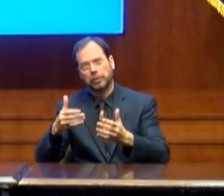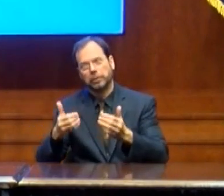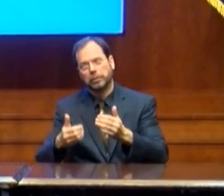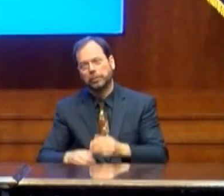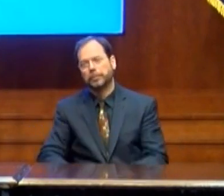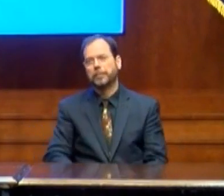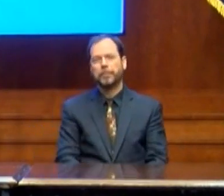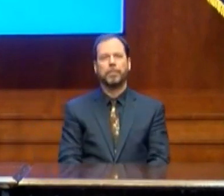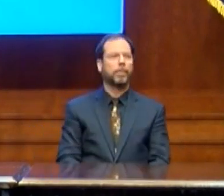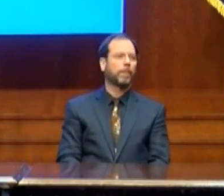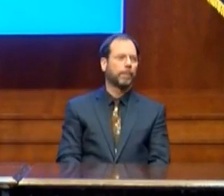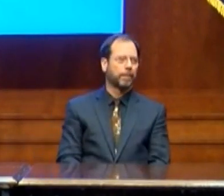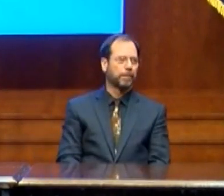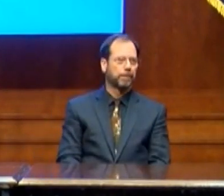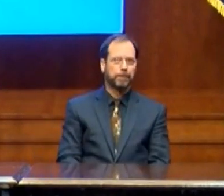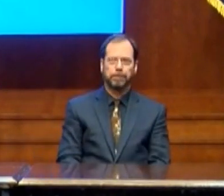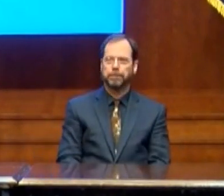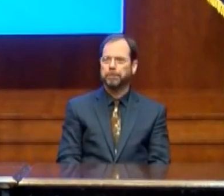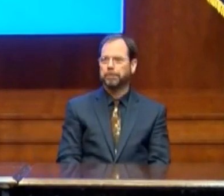Mm-hmm.